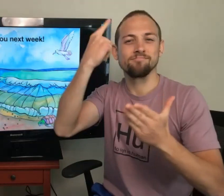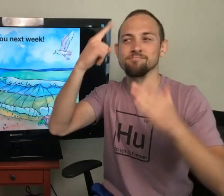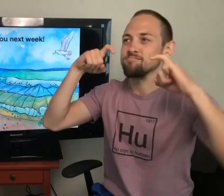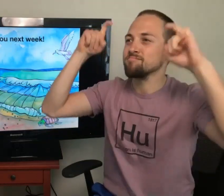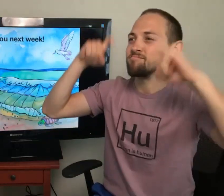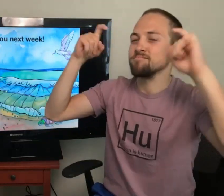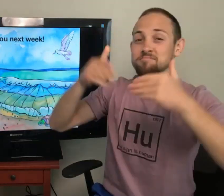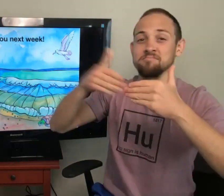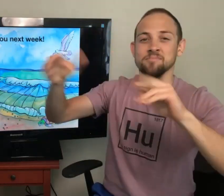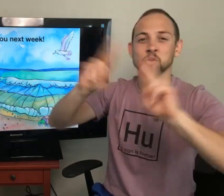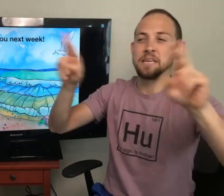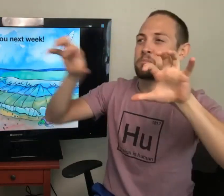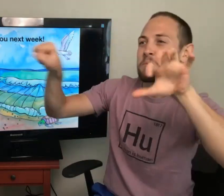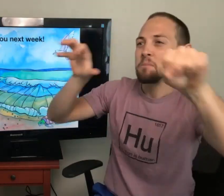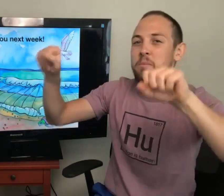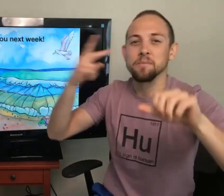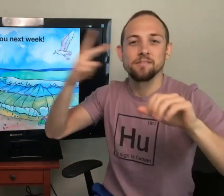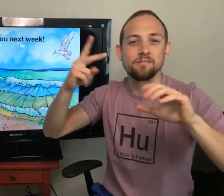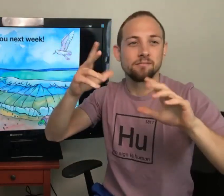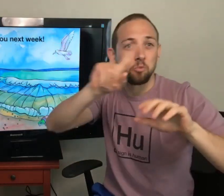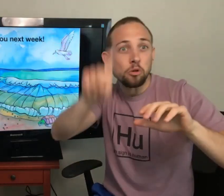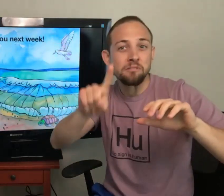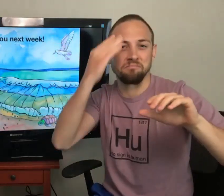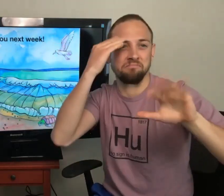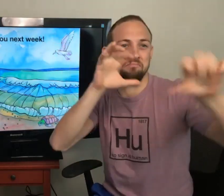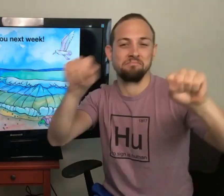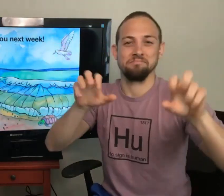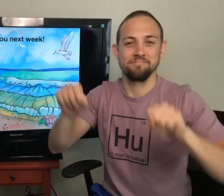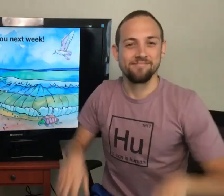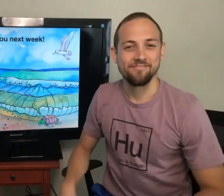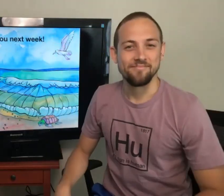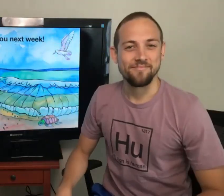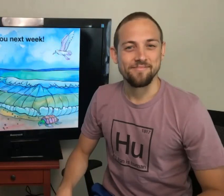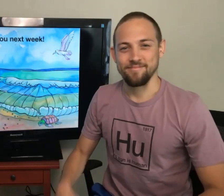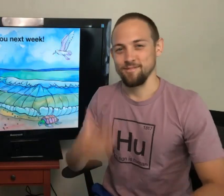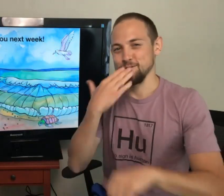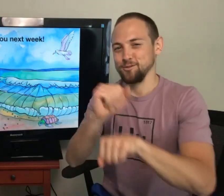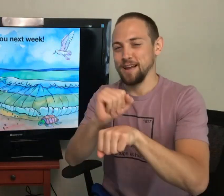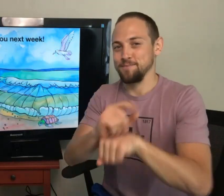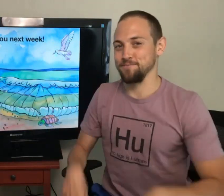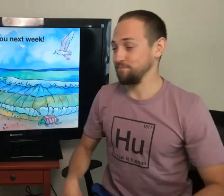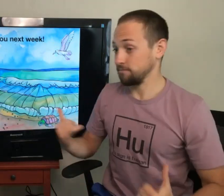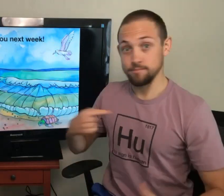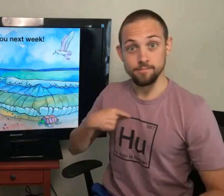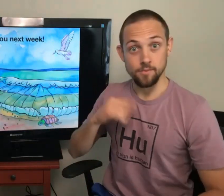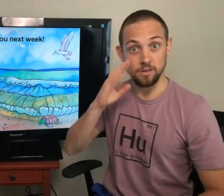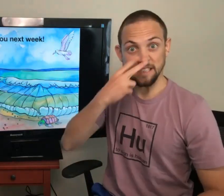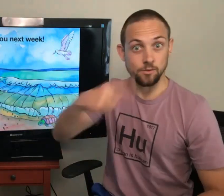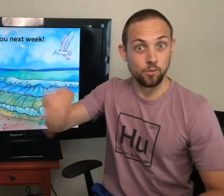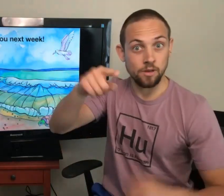Very enjoyable working with you all. So you can look at your eyebrows and work on them and see who else is using their eyebrows out there.